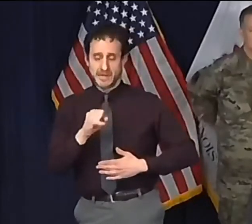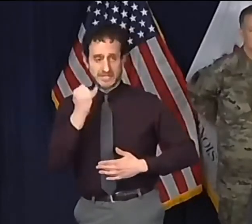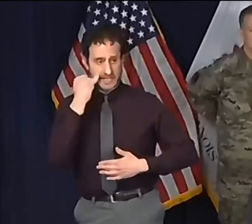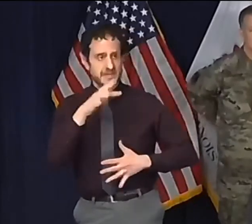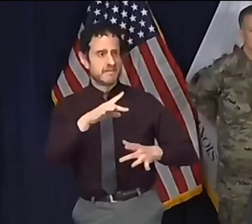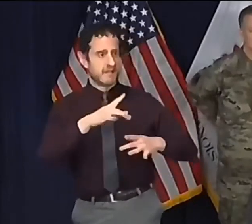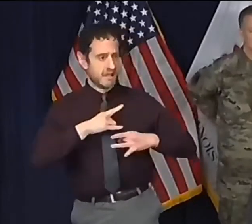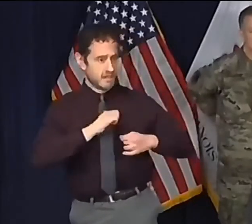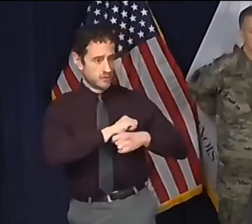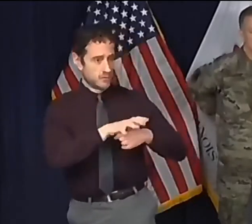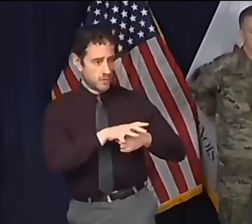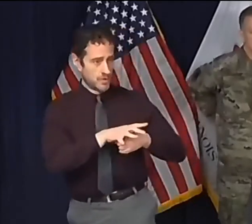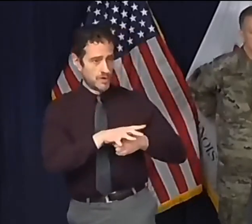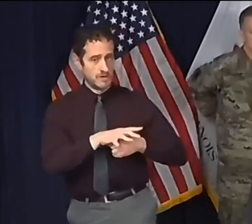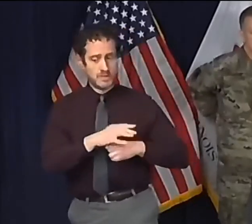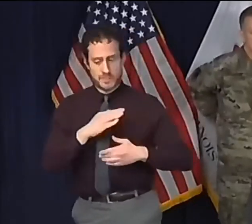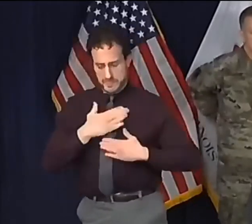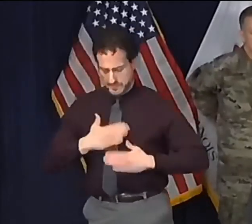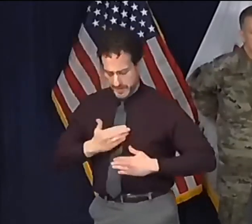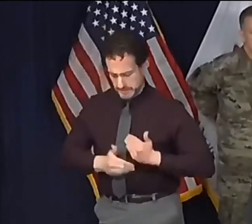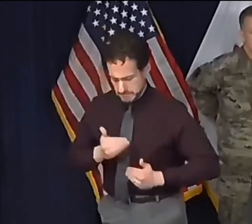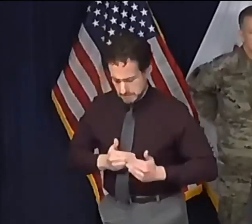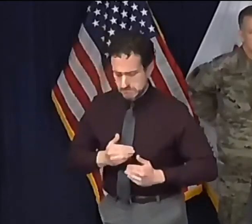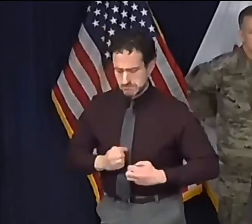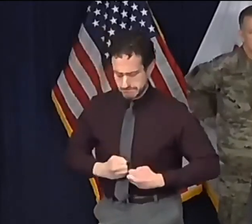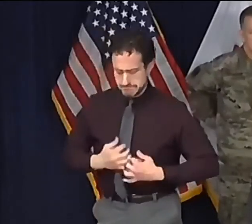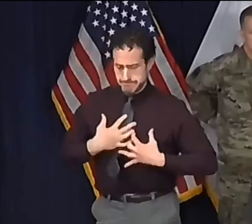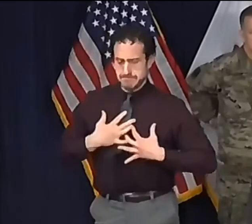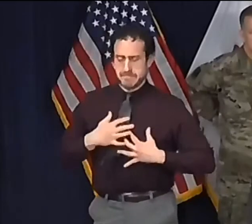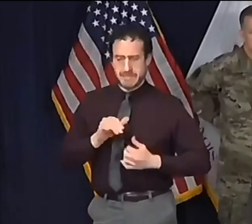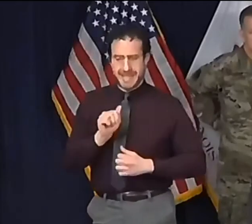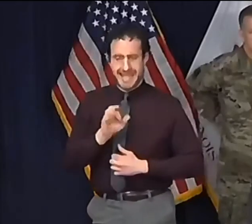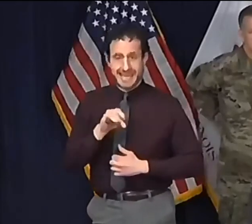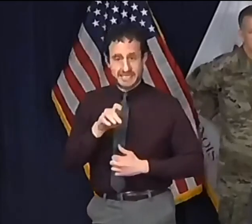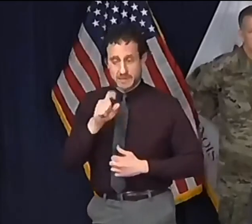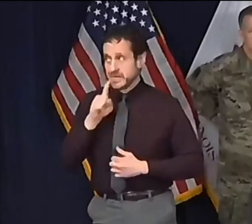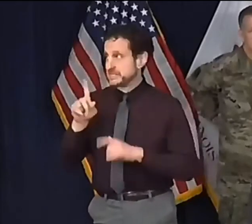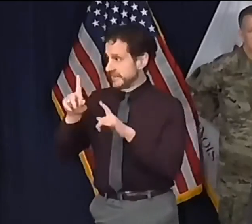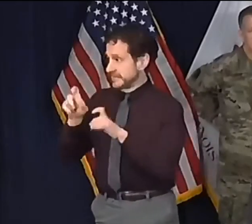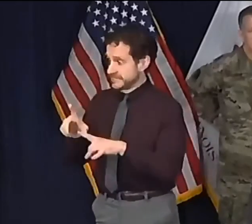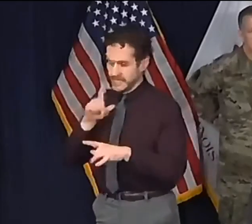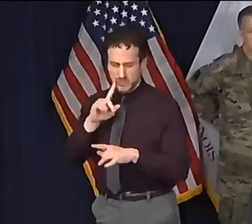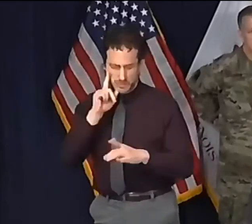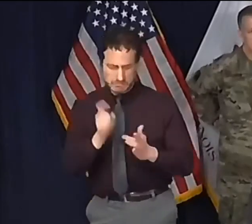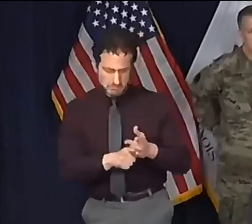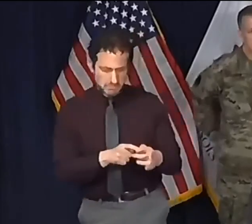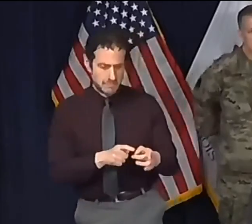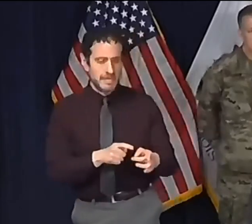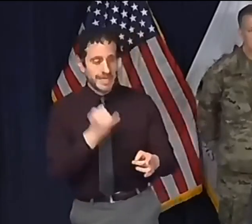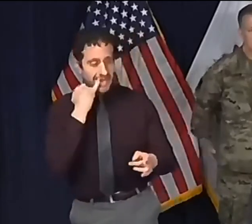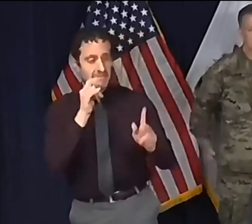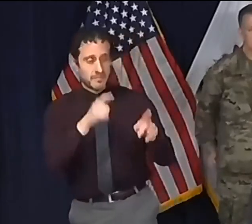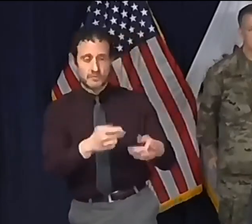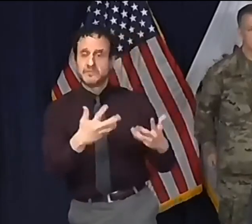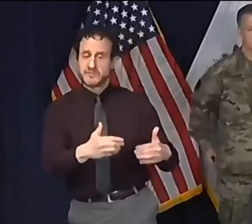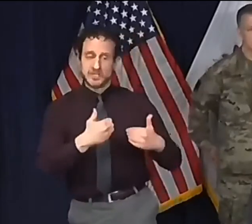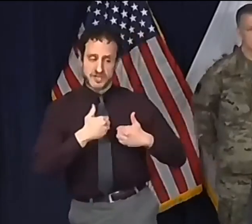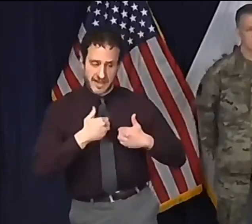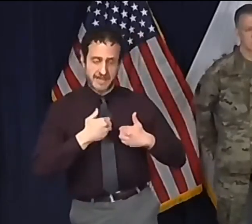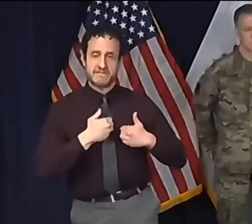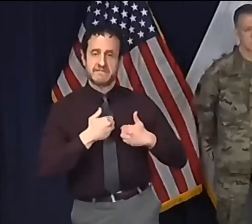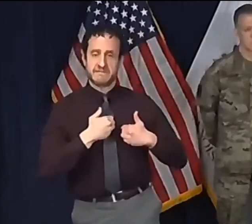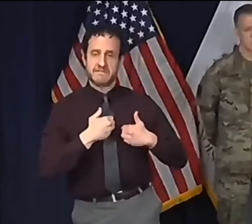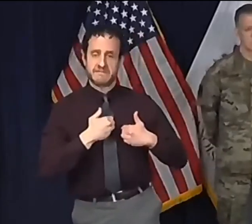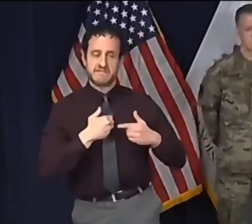new coronavirus. This blood test detects antibodies in persons who have been infected, not the actual